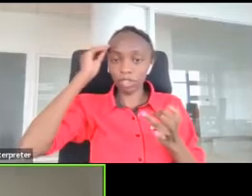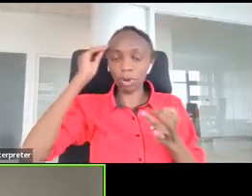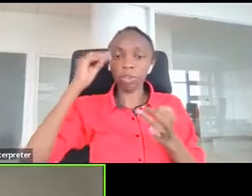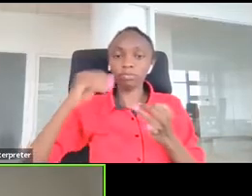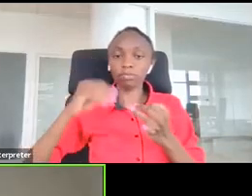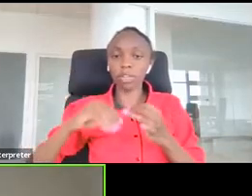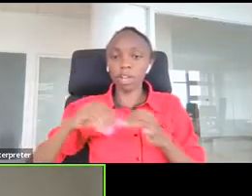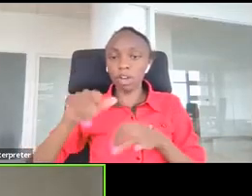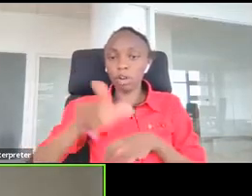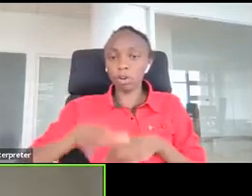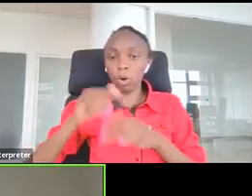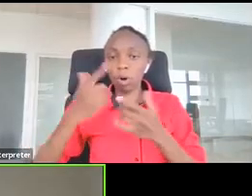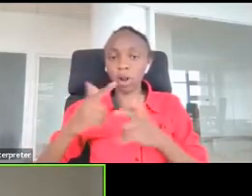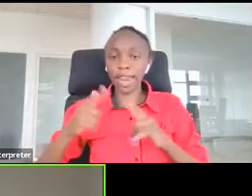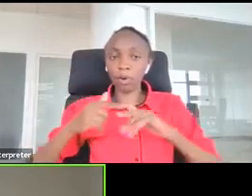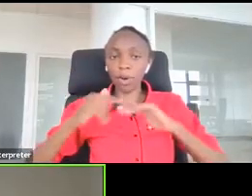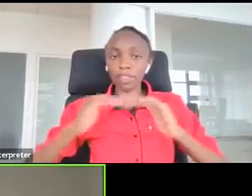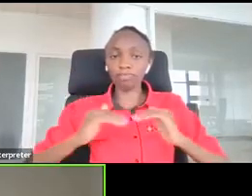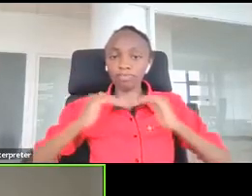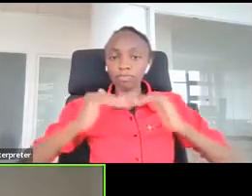promotion, and libraries.